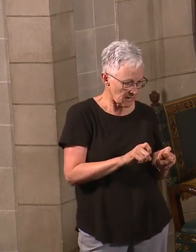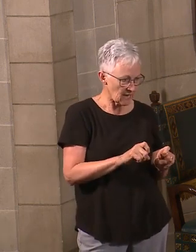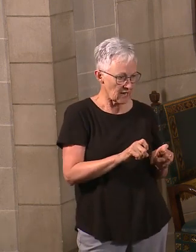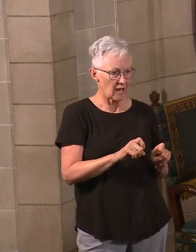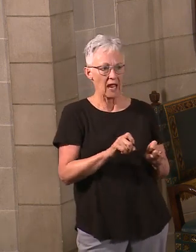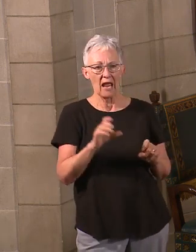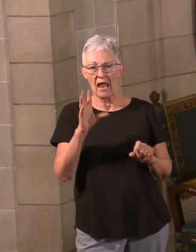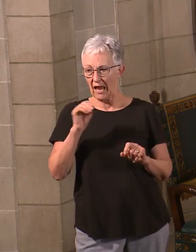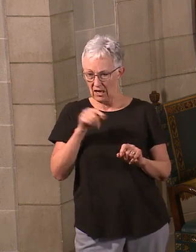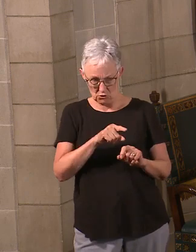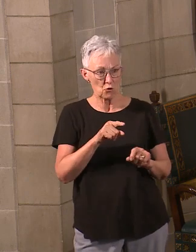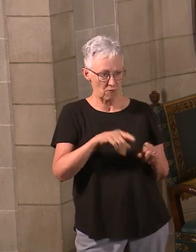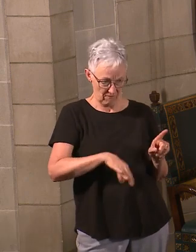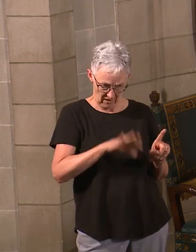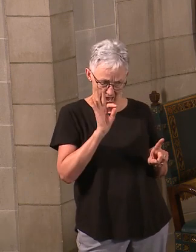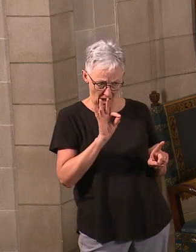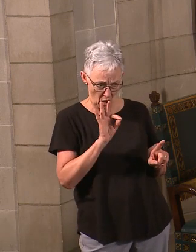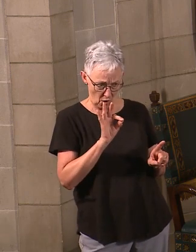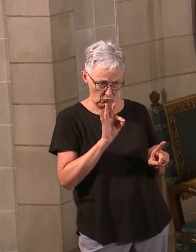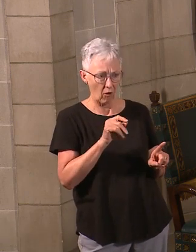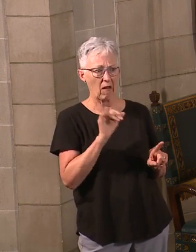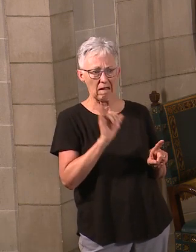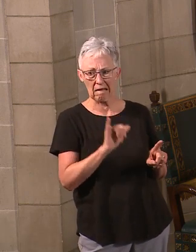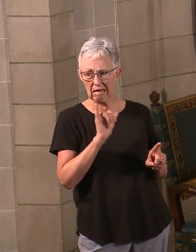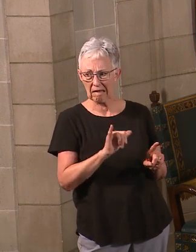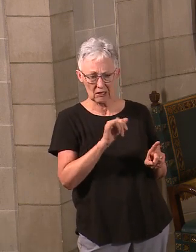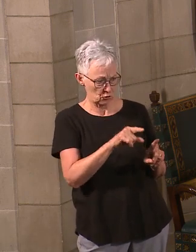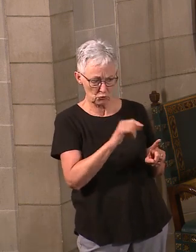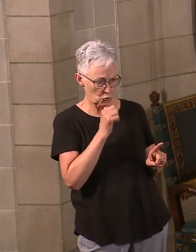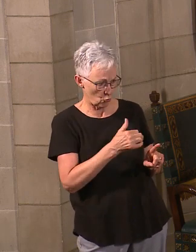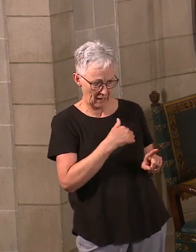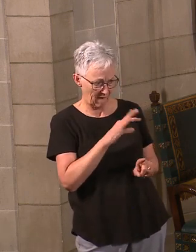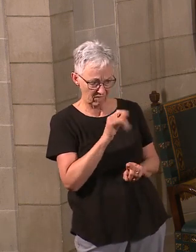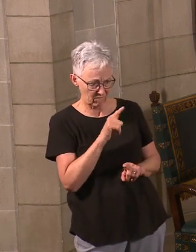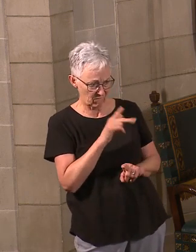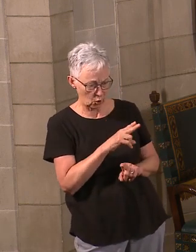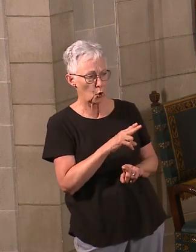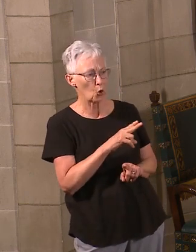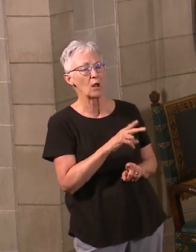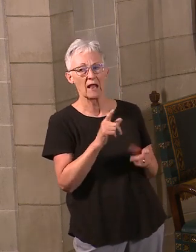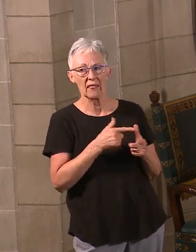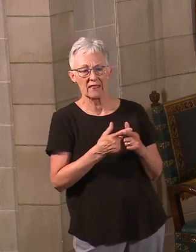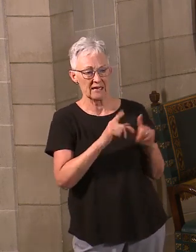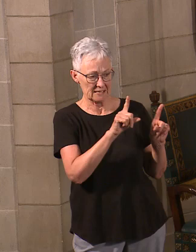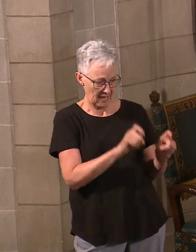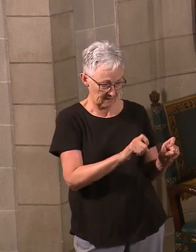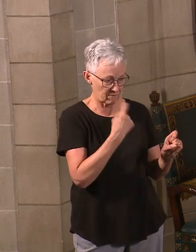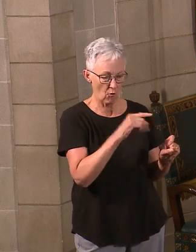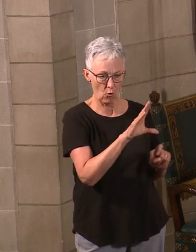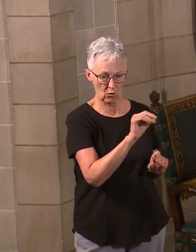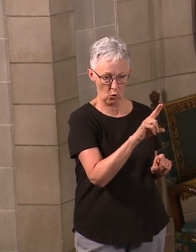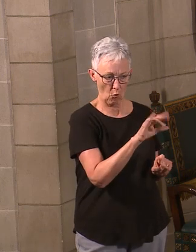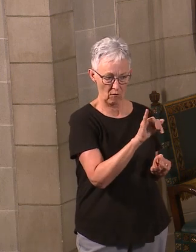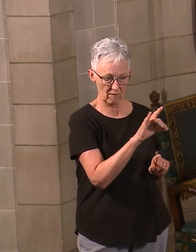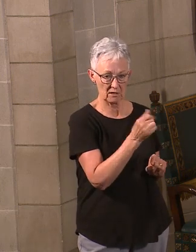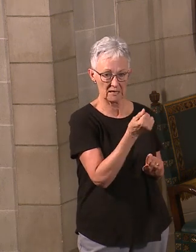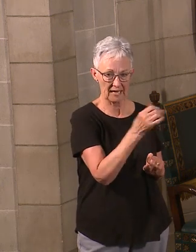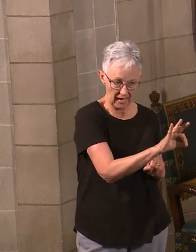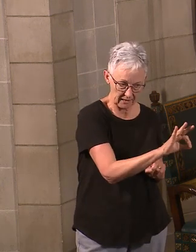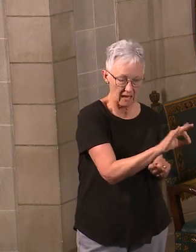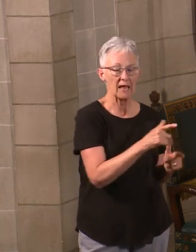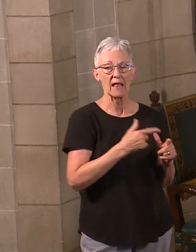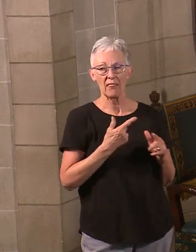you a high-risk case and then bumps you up in the priority to get testing yourself. So that's one of the reasons why this is important. And so we do ask people, that's why we